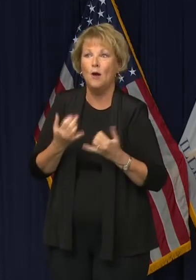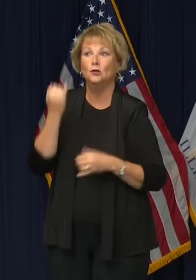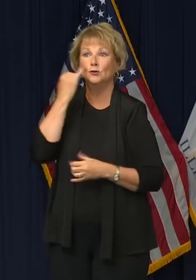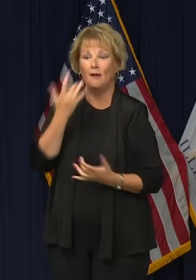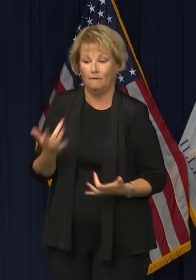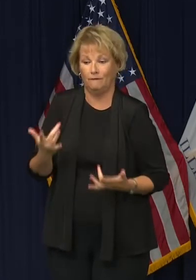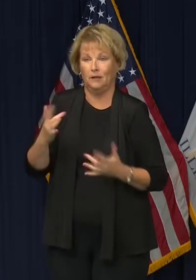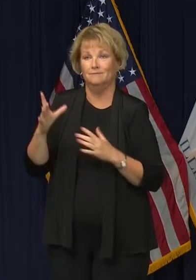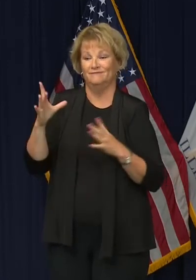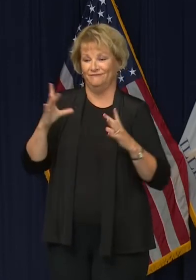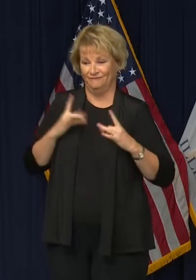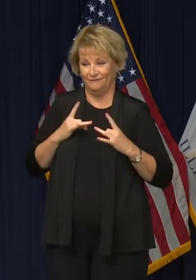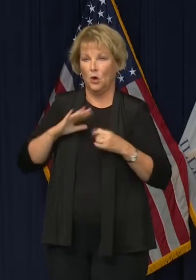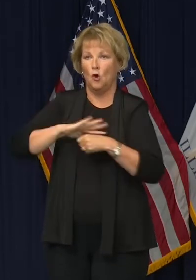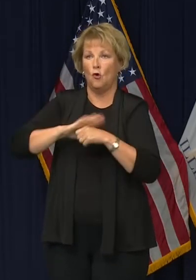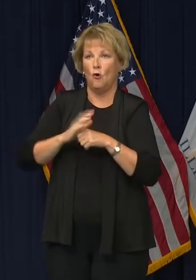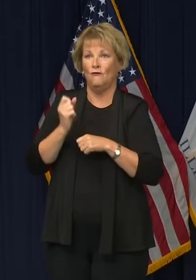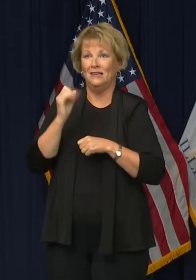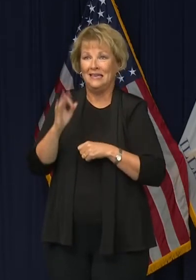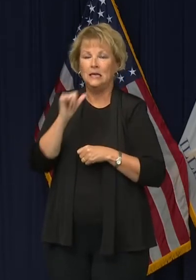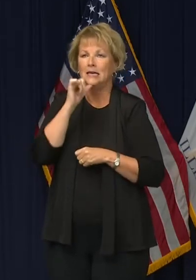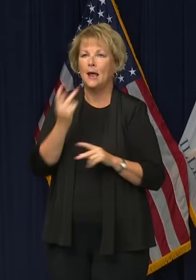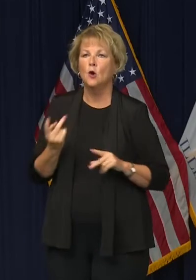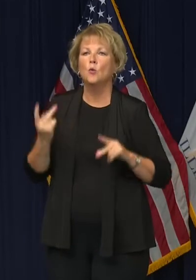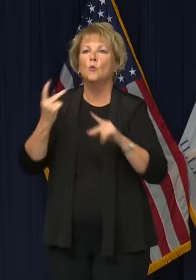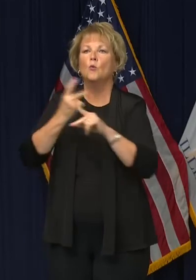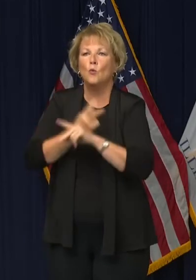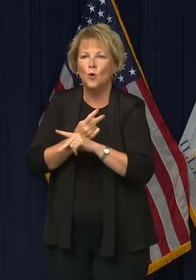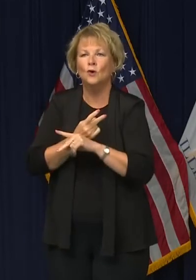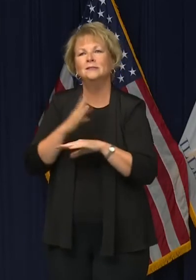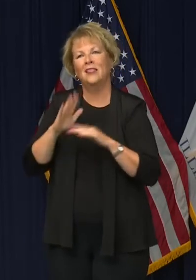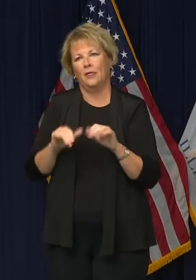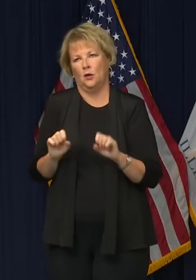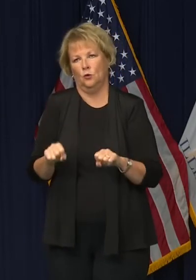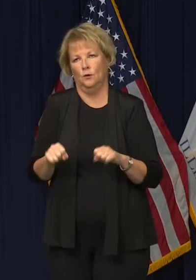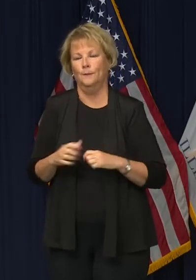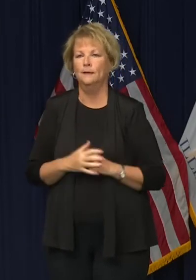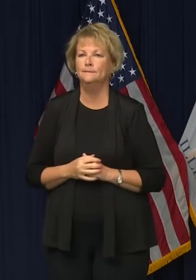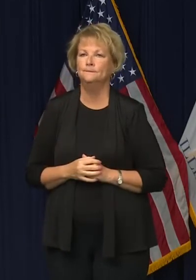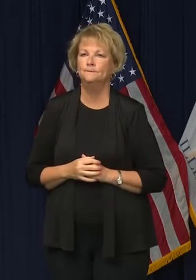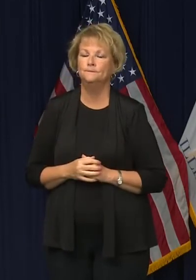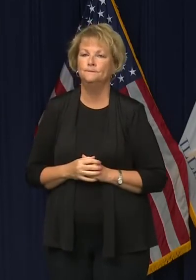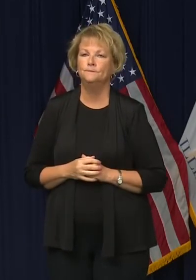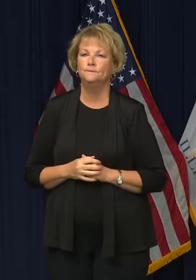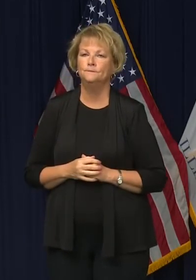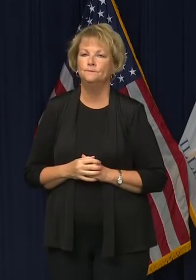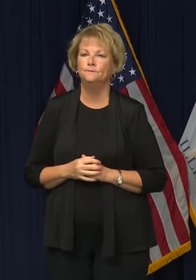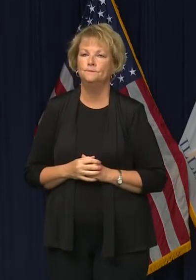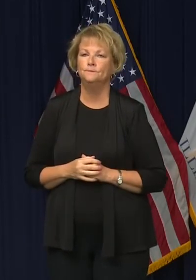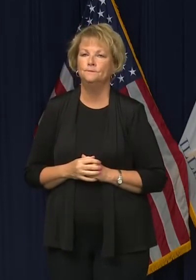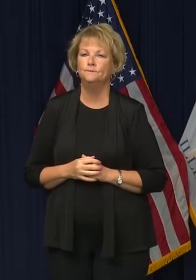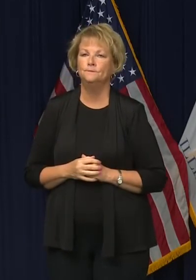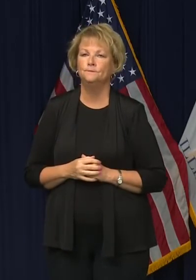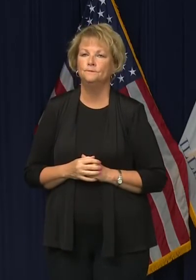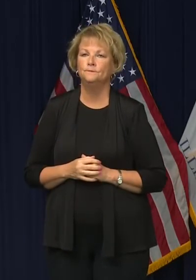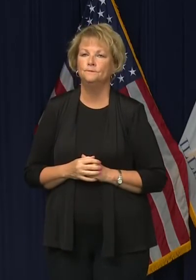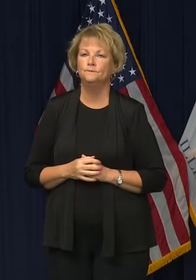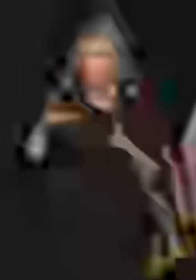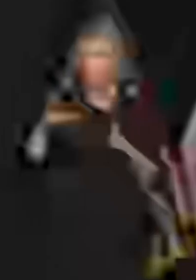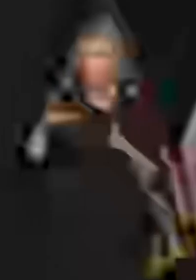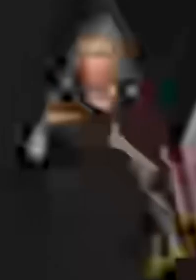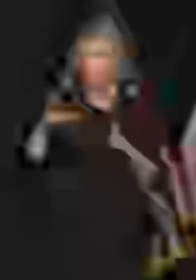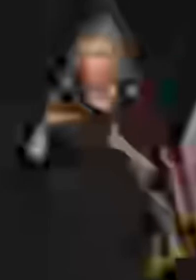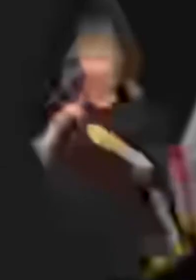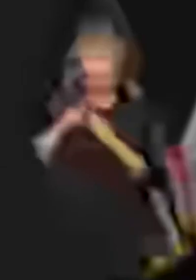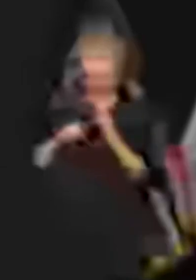get COVID-19, it won't be much worse than it otherwise could be. You don't have to take my word for the fact